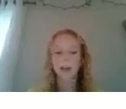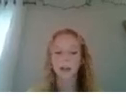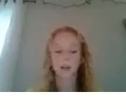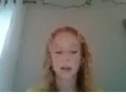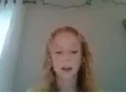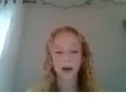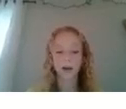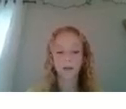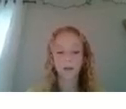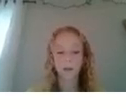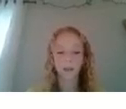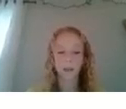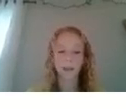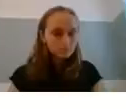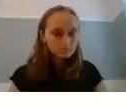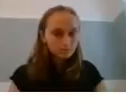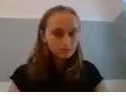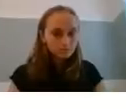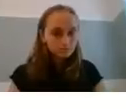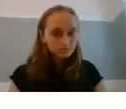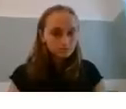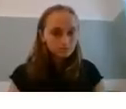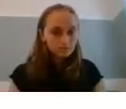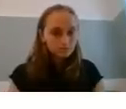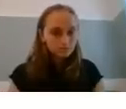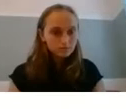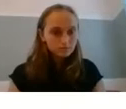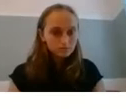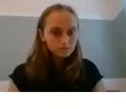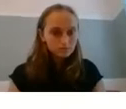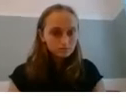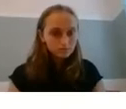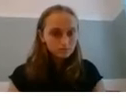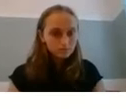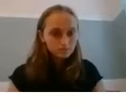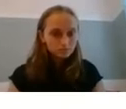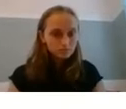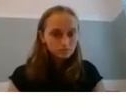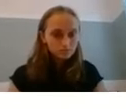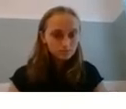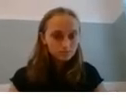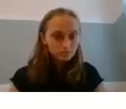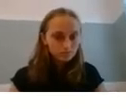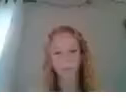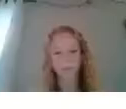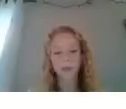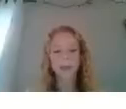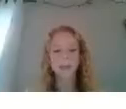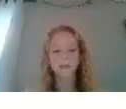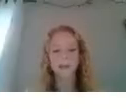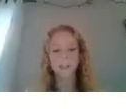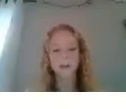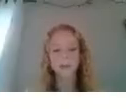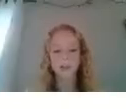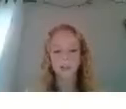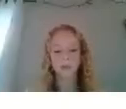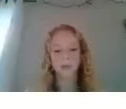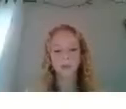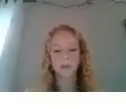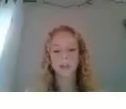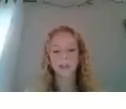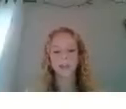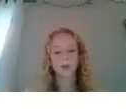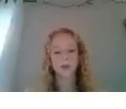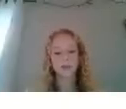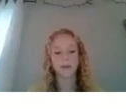yet another form of sign language although again it's not the official language of the deaf which is ASL. To fingerspell a person would